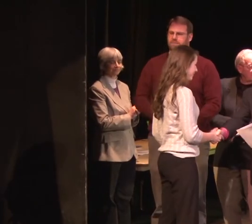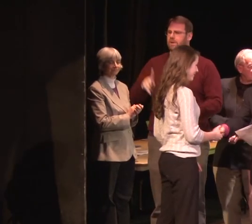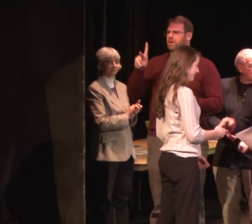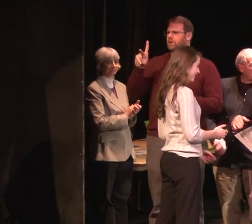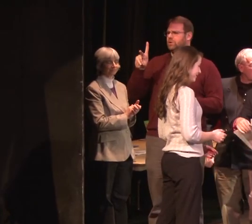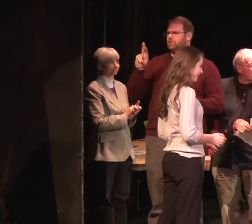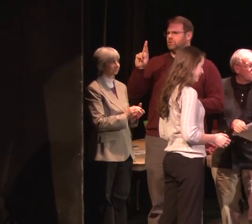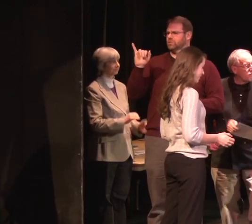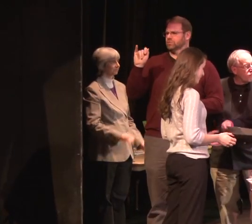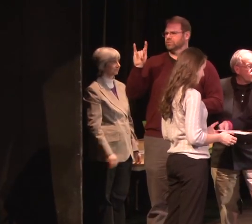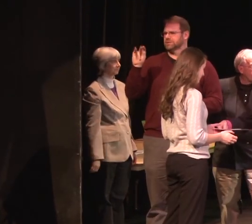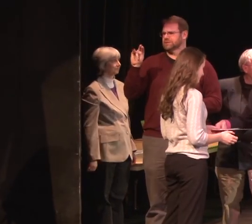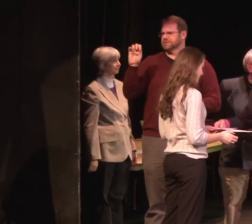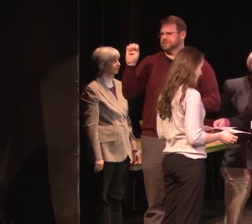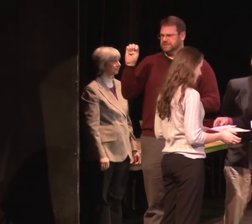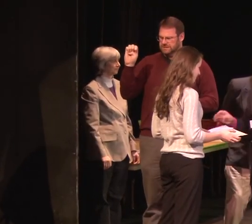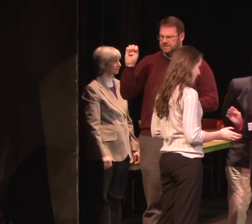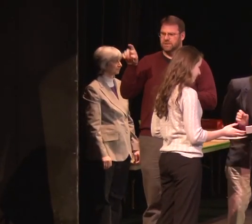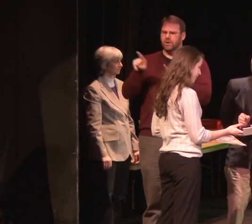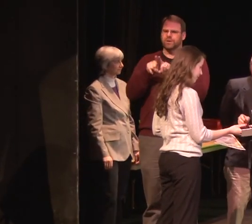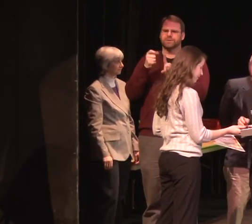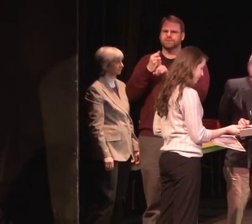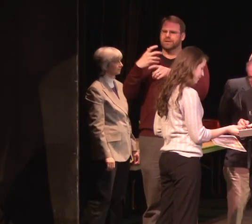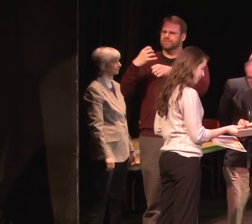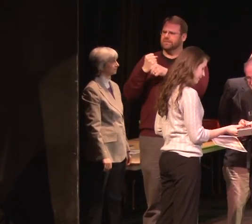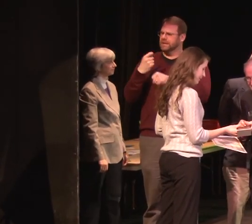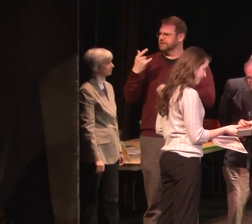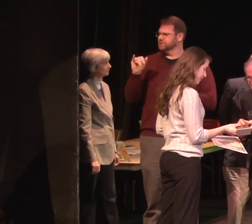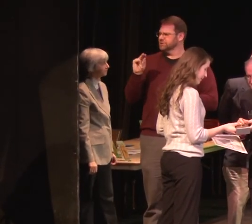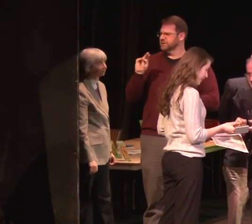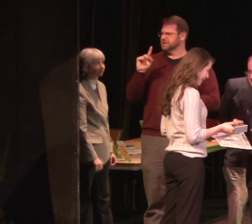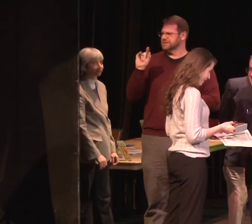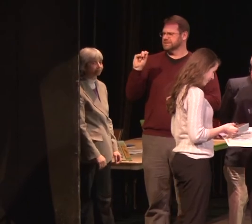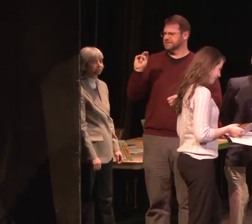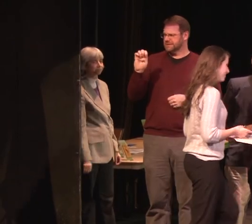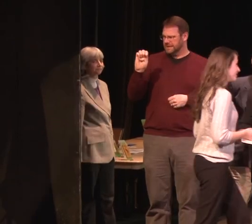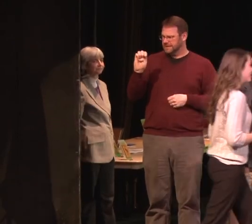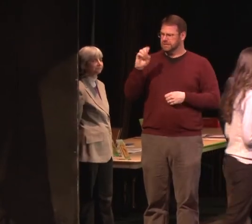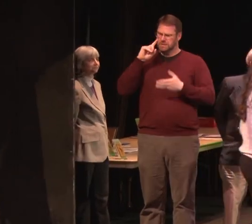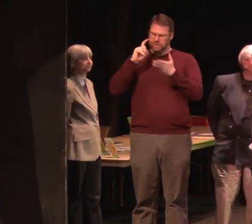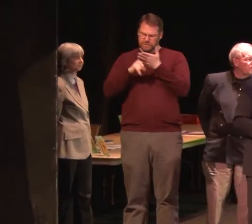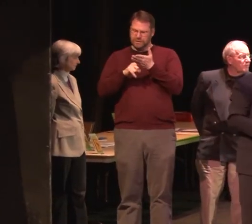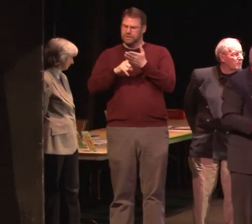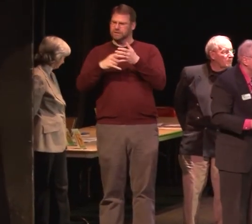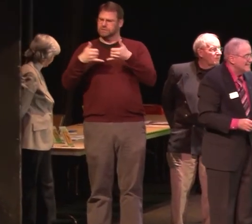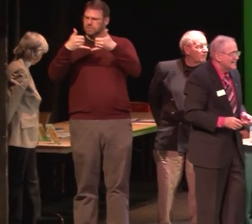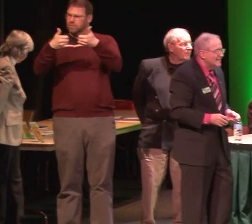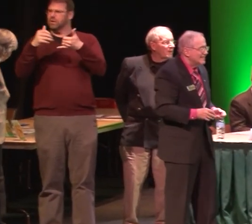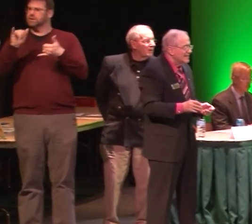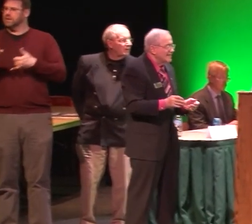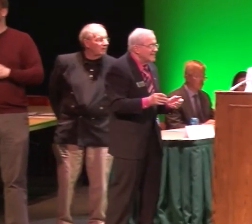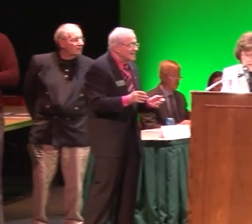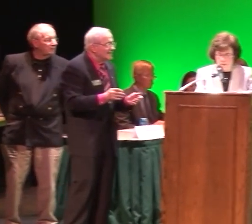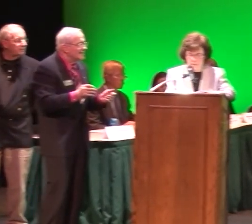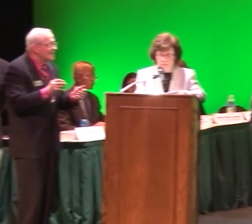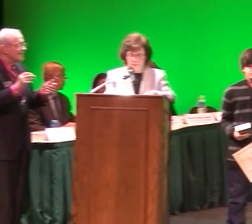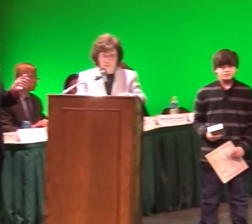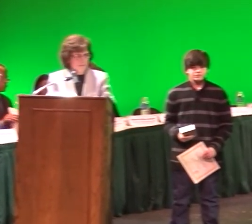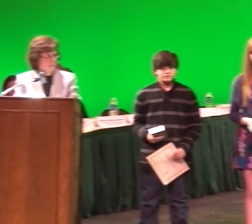Christine also receives the Genzyme Corporation Distinguished Achievement Award, which is a $125